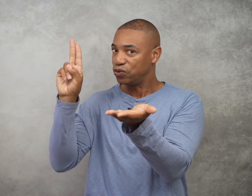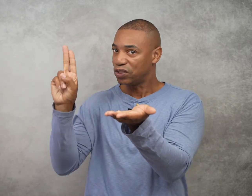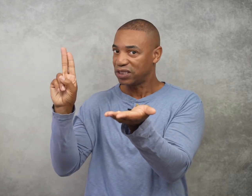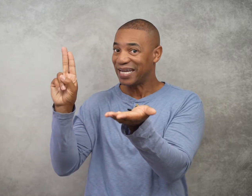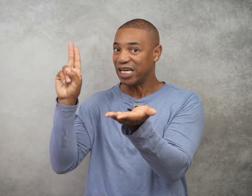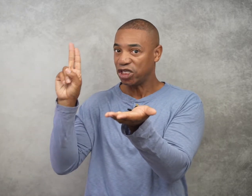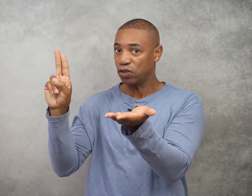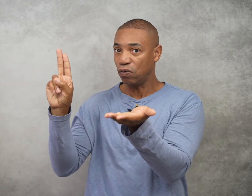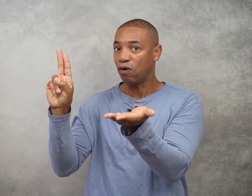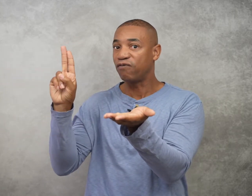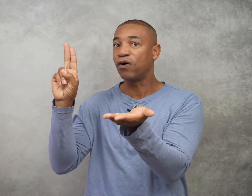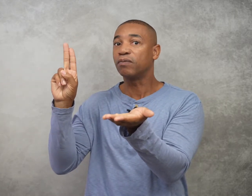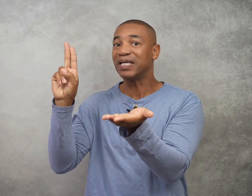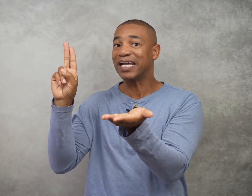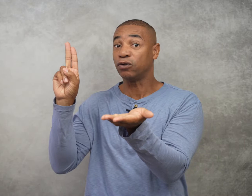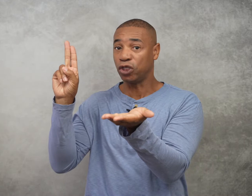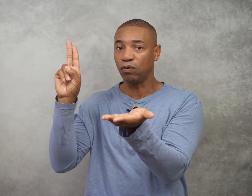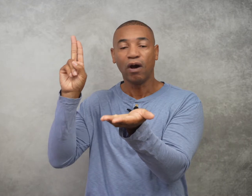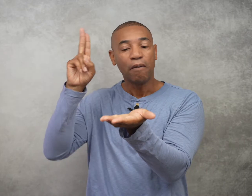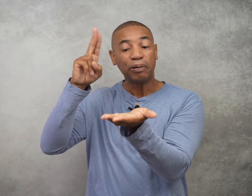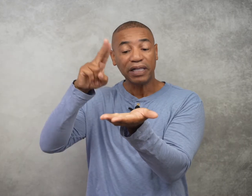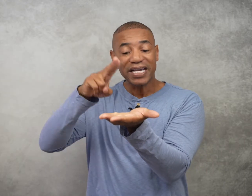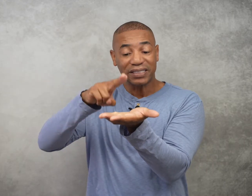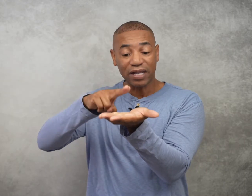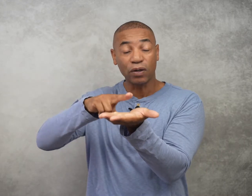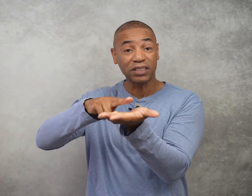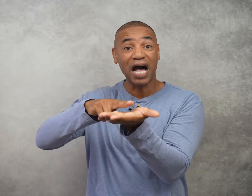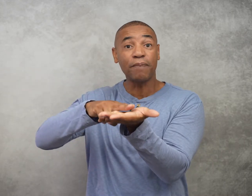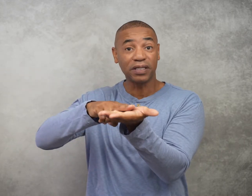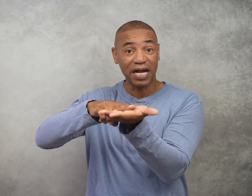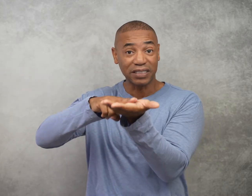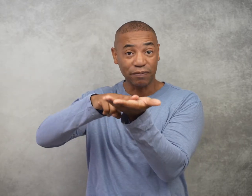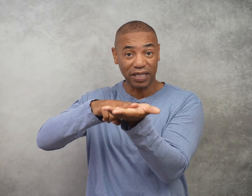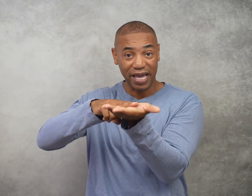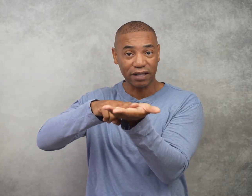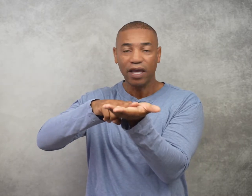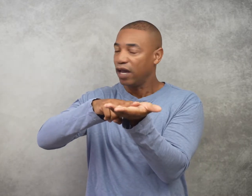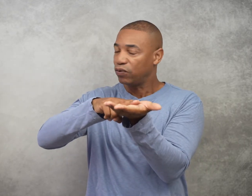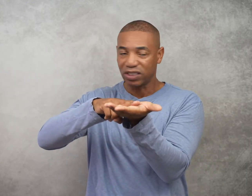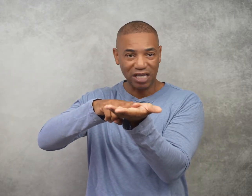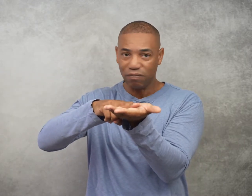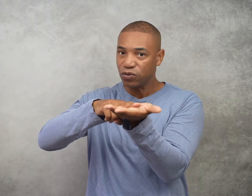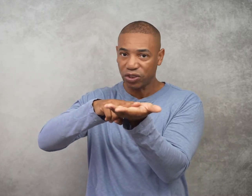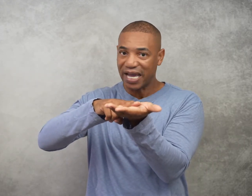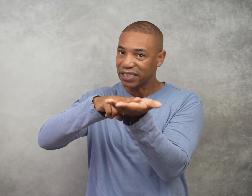the sign U, or form the letter U. Place that on top of the non-dominant hand, and with the same motion as